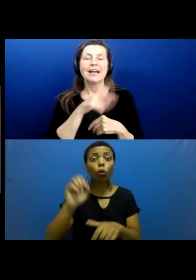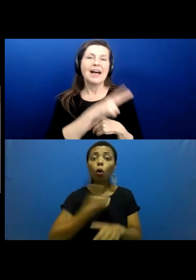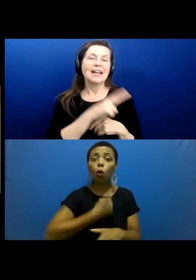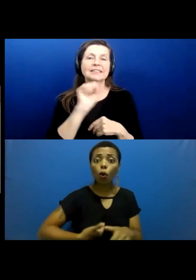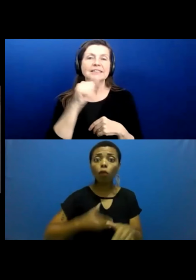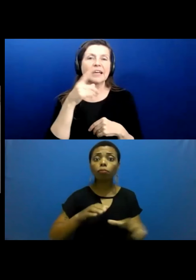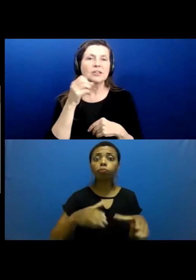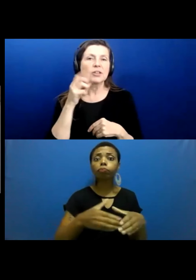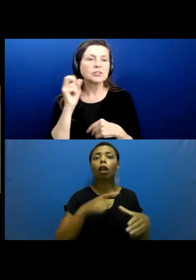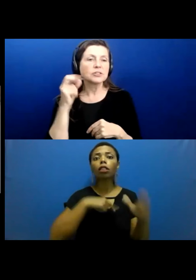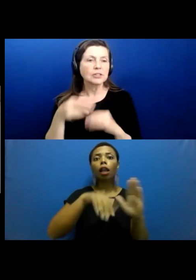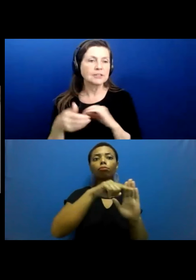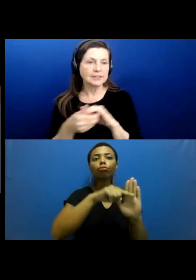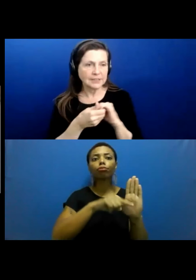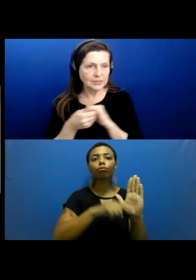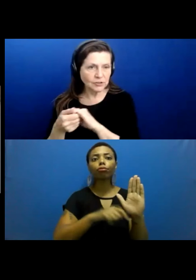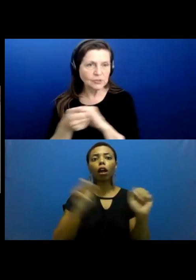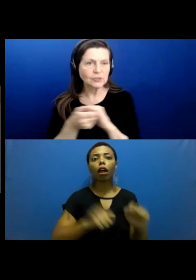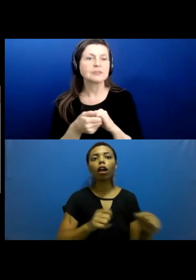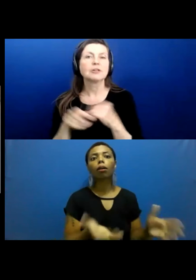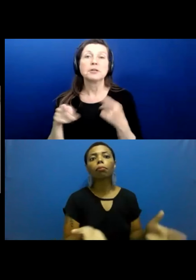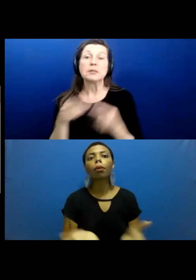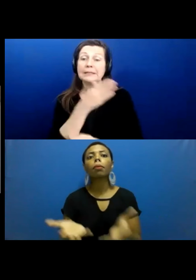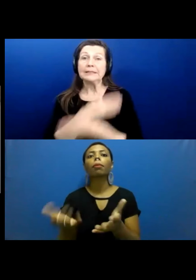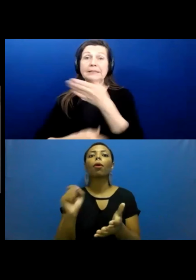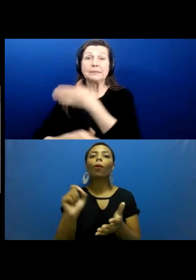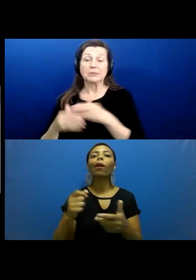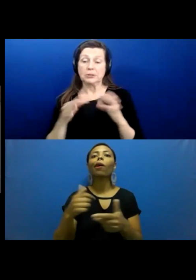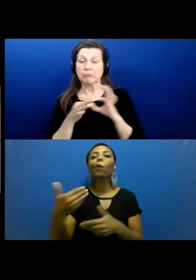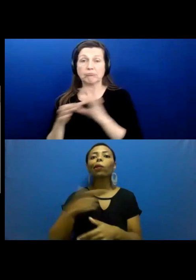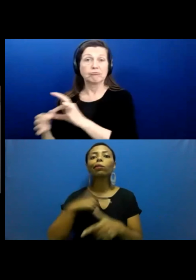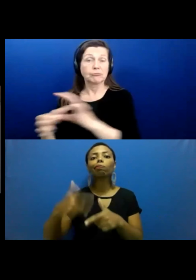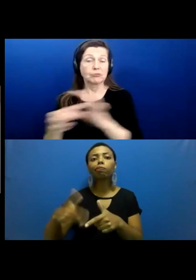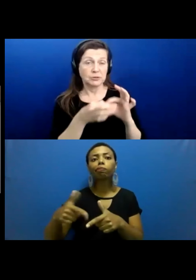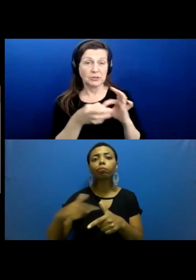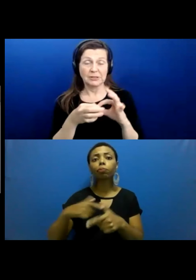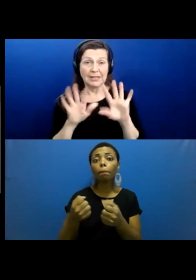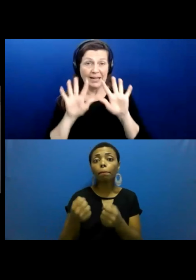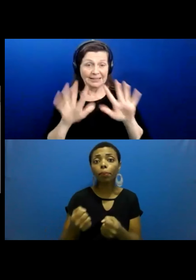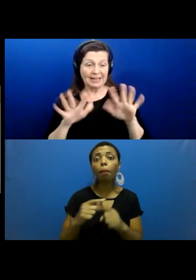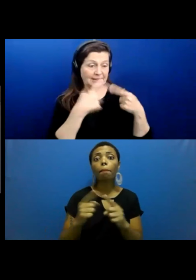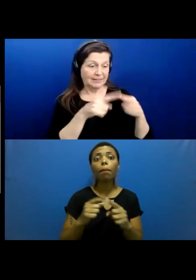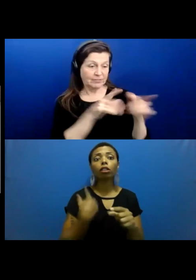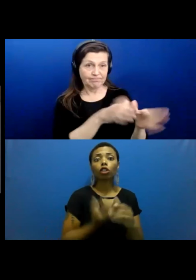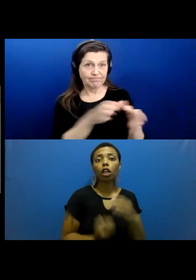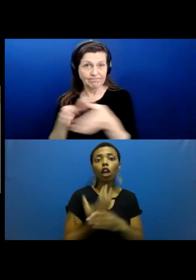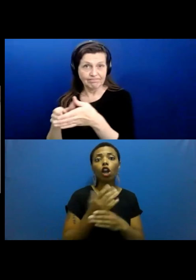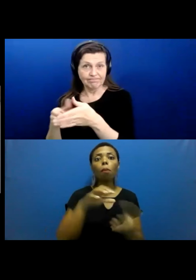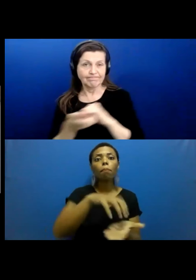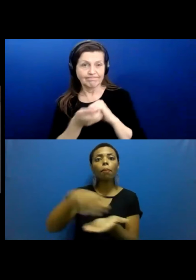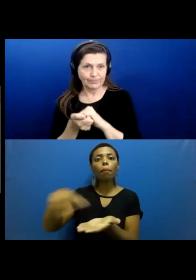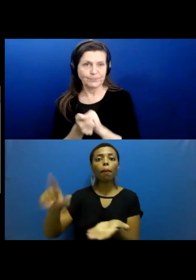and a complex disability consortium made up of 10 organisations. In this picture, we have a man